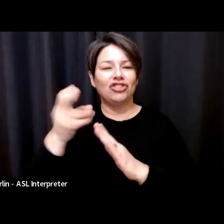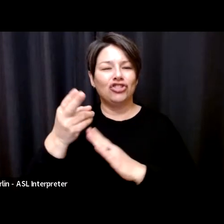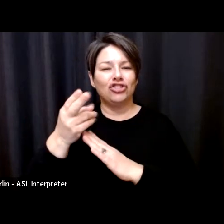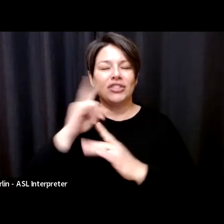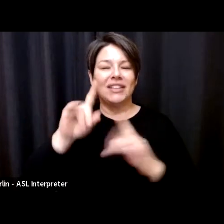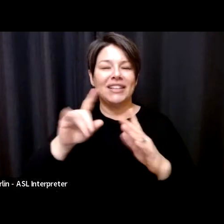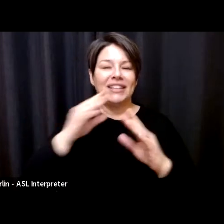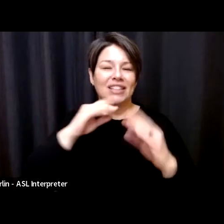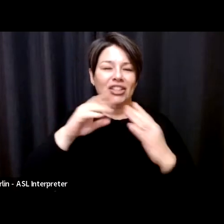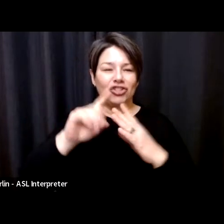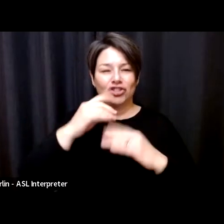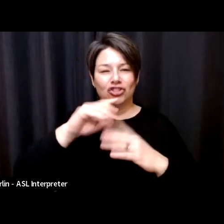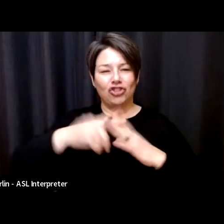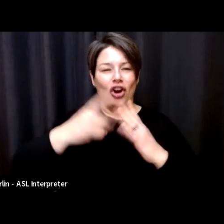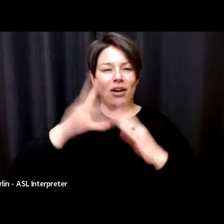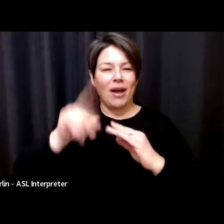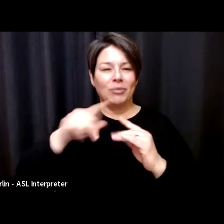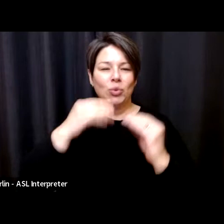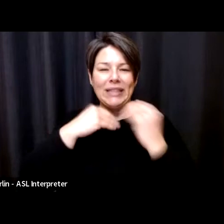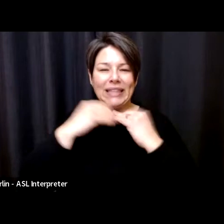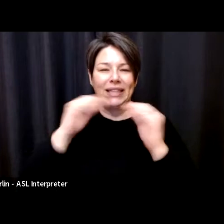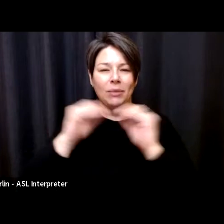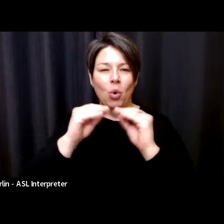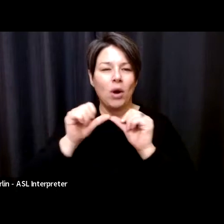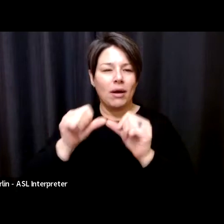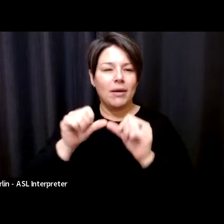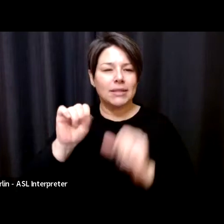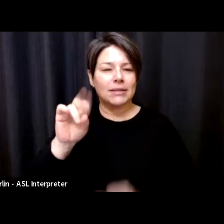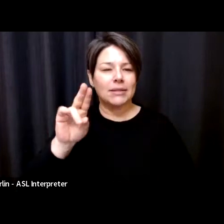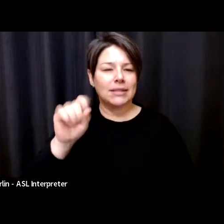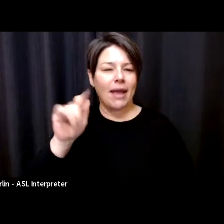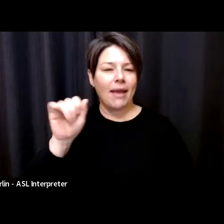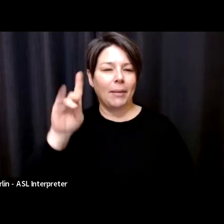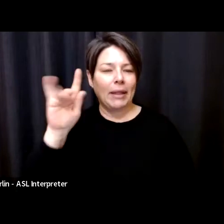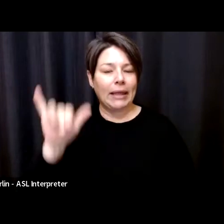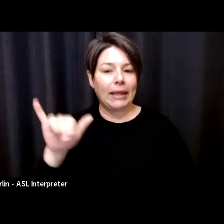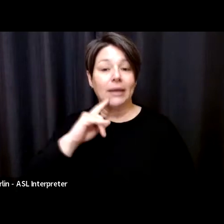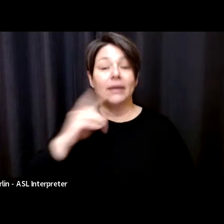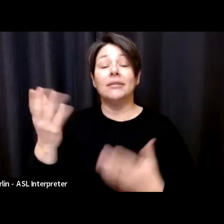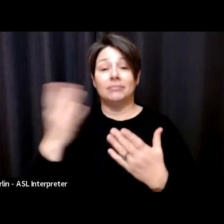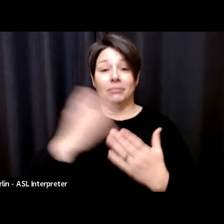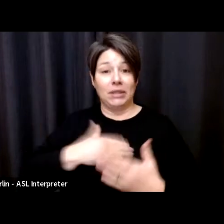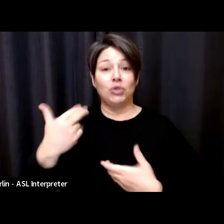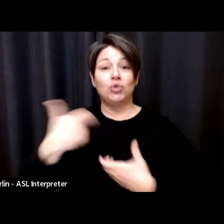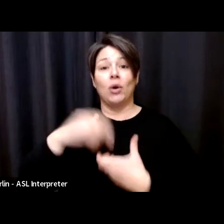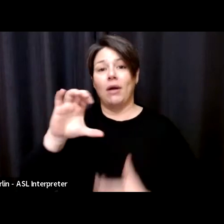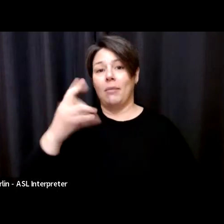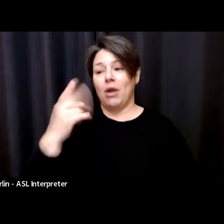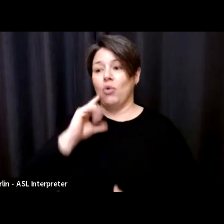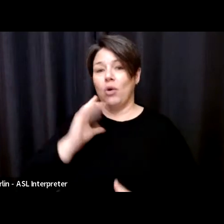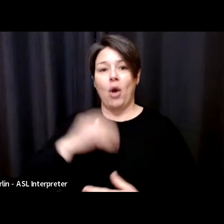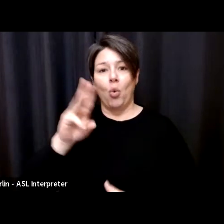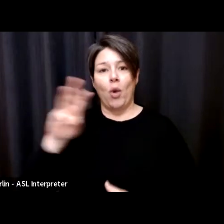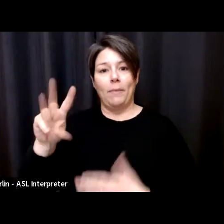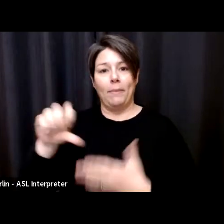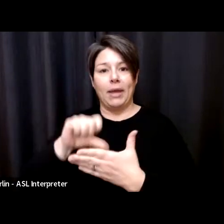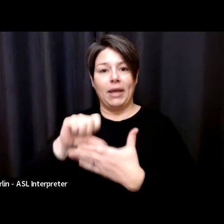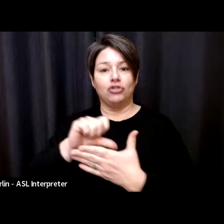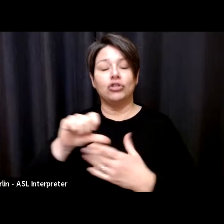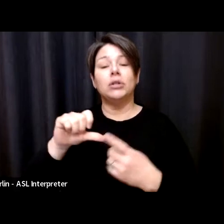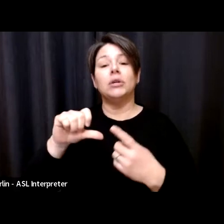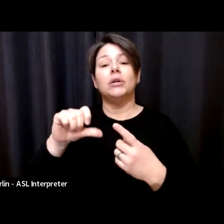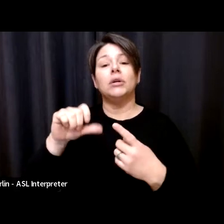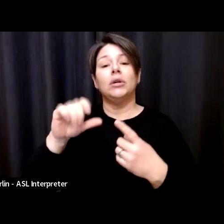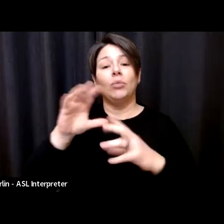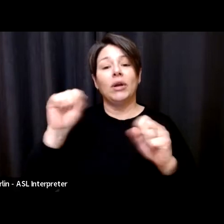More Sustainably. Please follow Common Hour on our webpage, the Presence Events calendar,